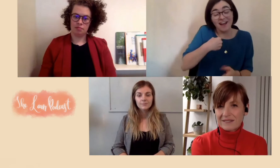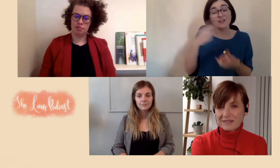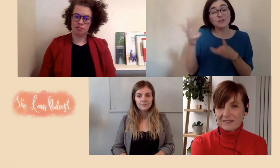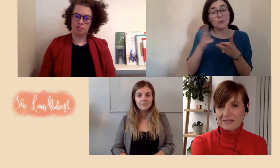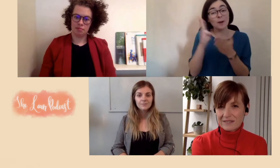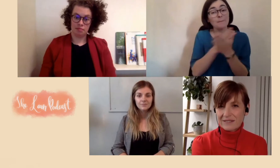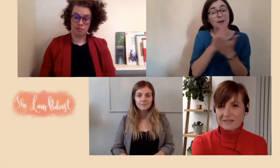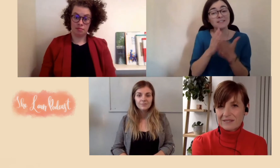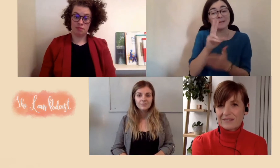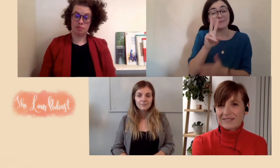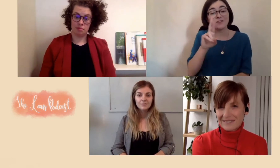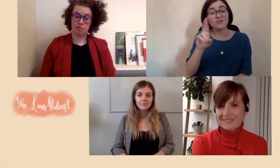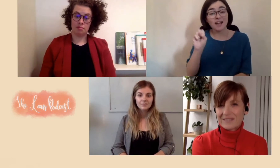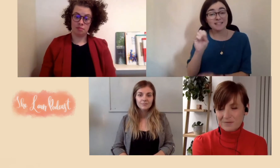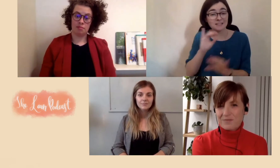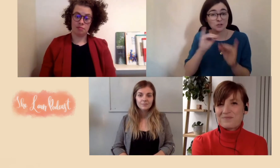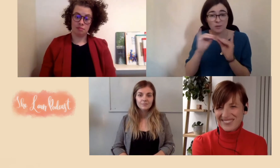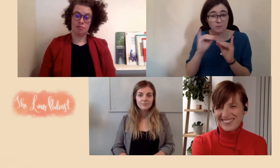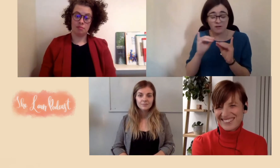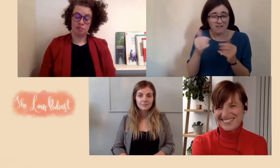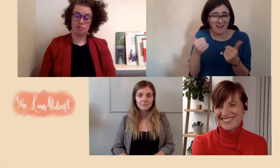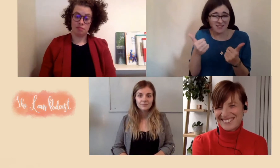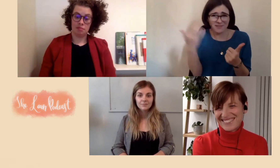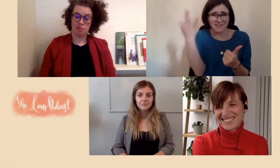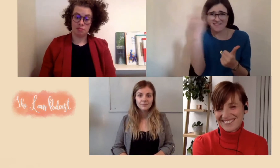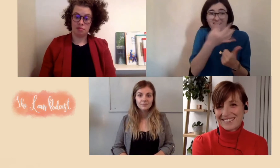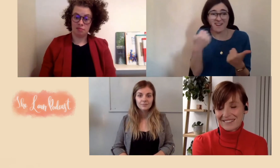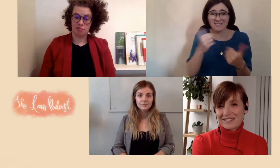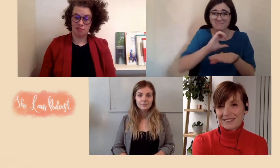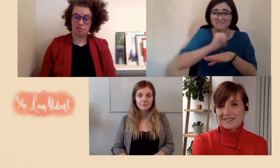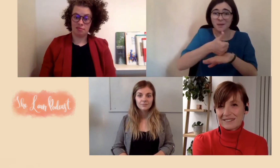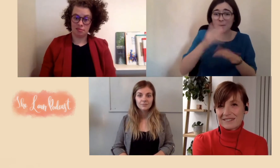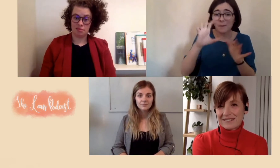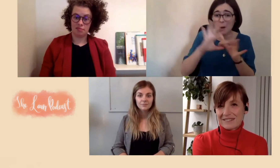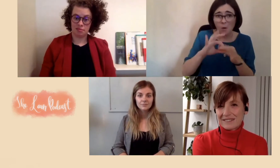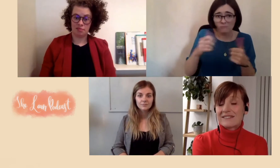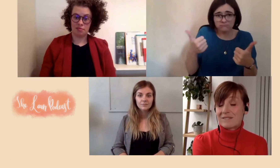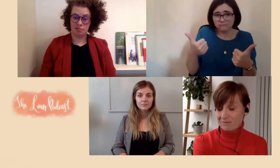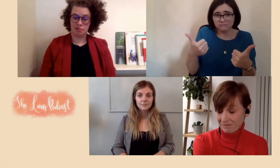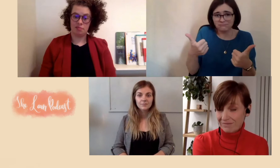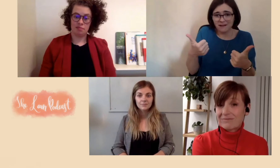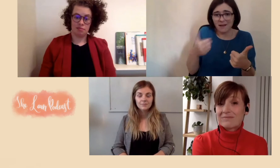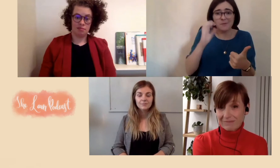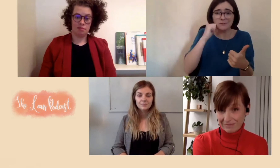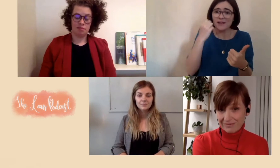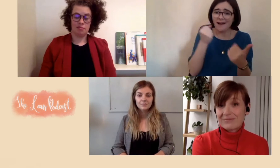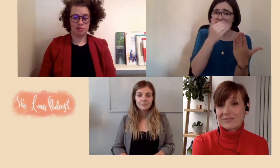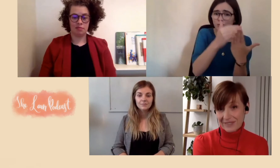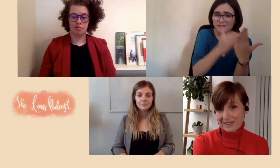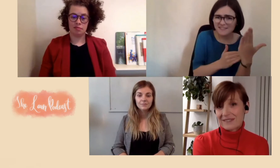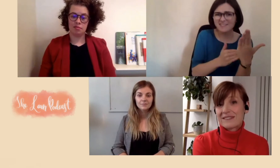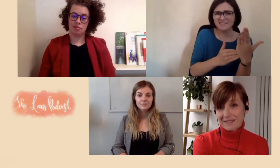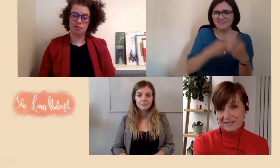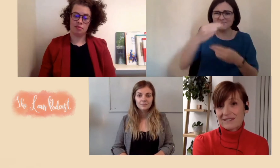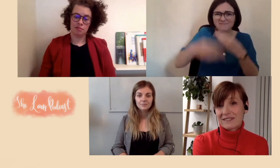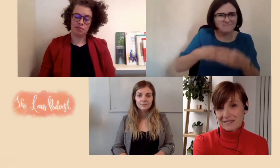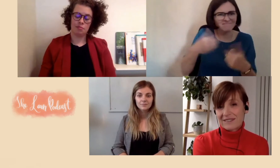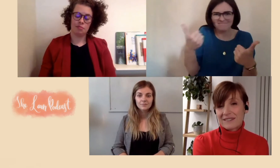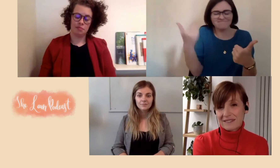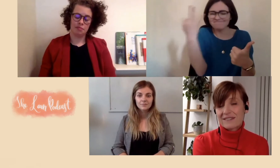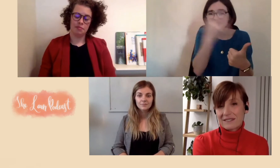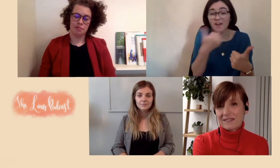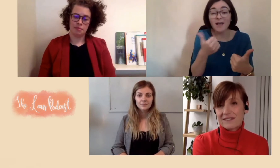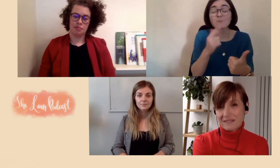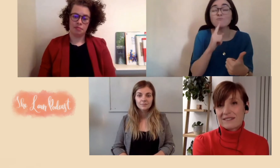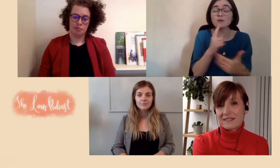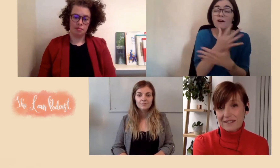time. And even that was fine working from home doing that, because I was so used to, the kind of procedures and everything we had.